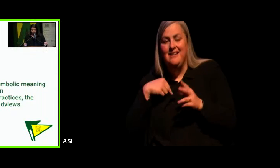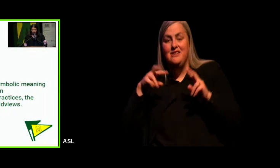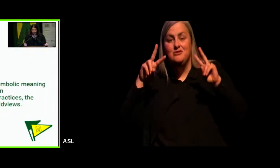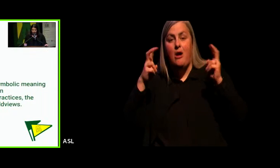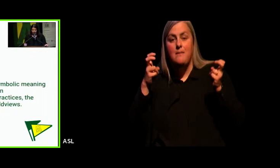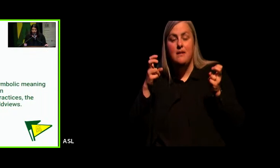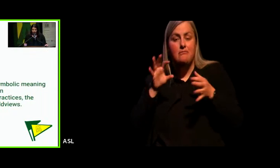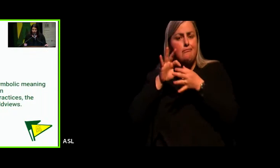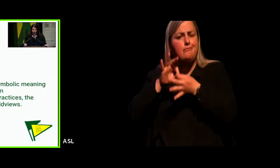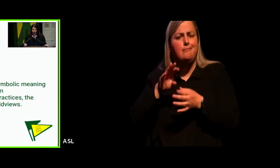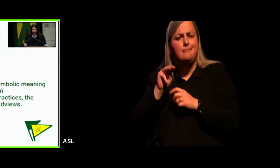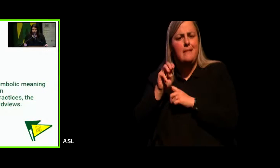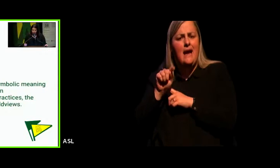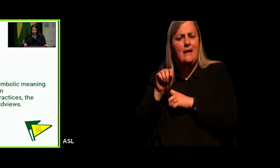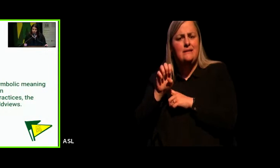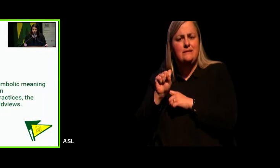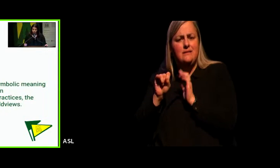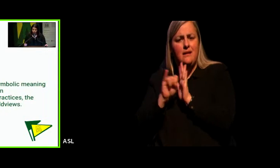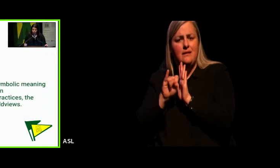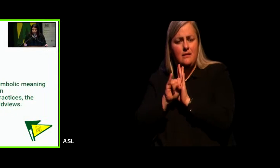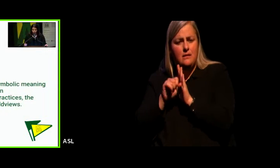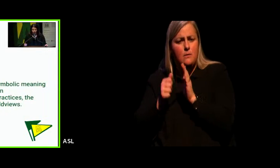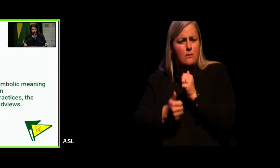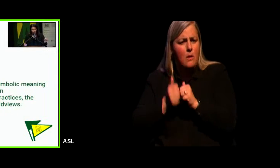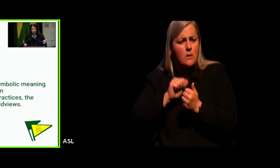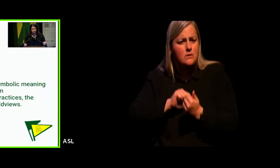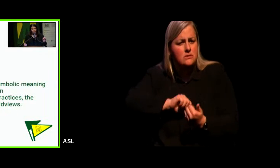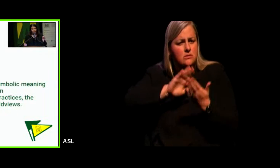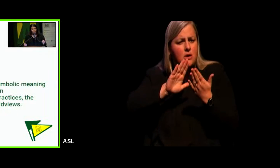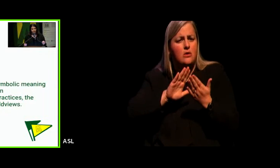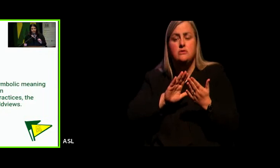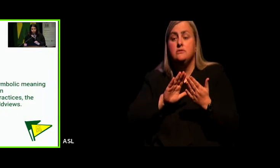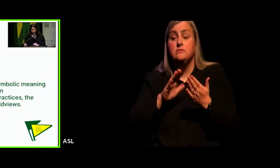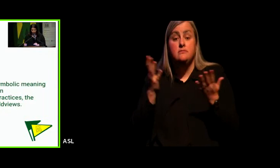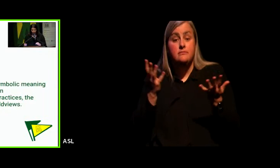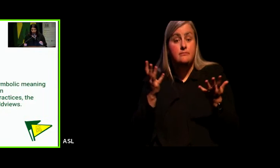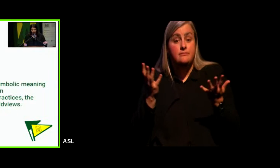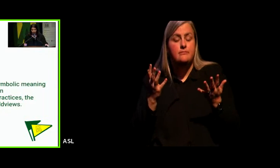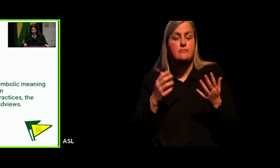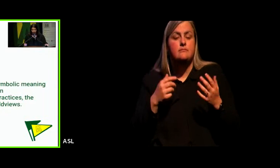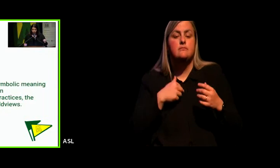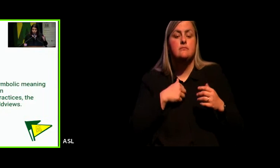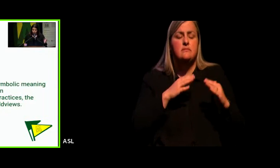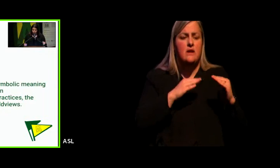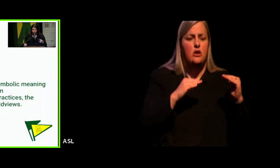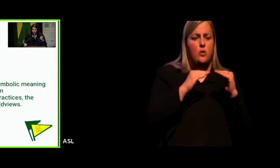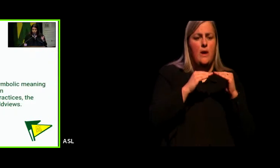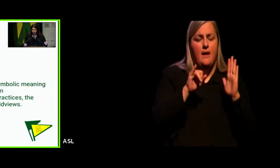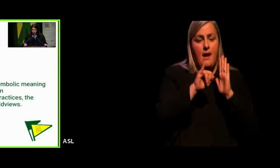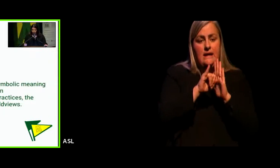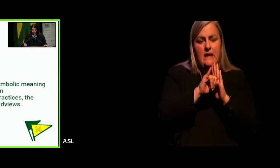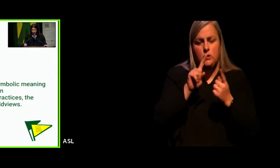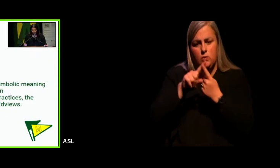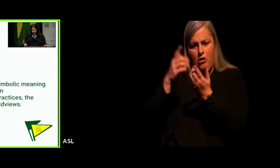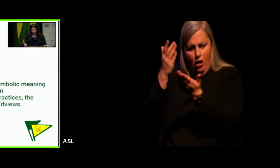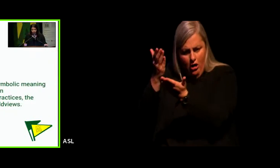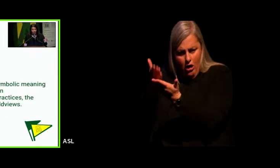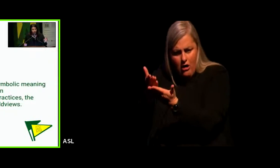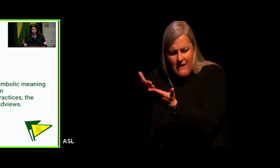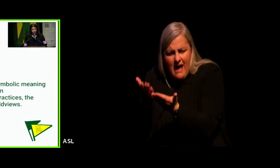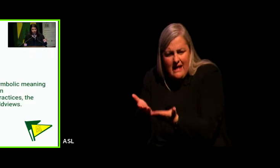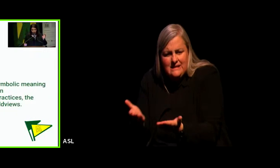Métis identity has mostly been approached in a way that equated identity to artifacts, which blurred the possibility of seeing